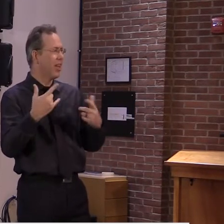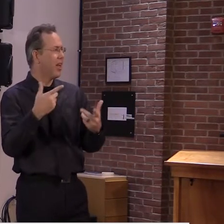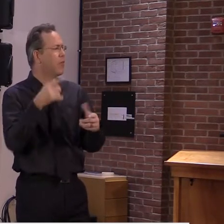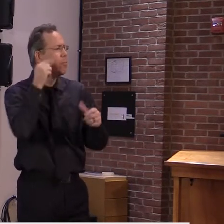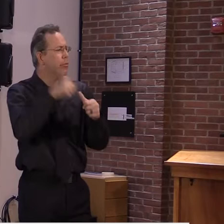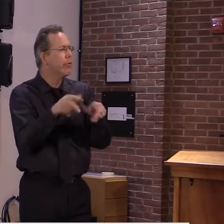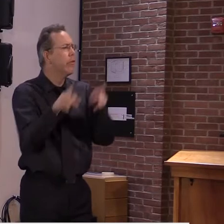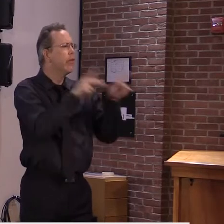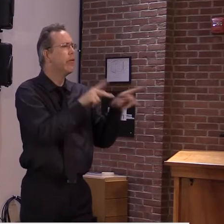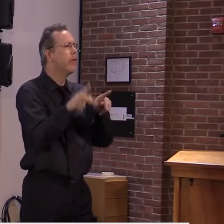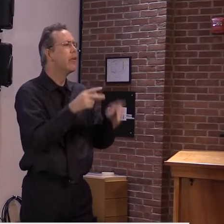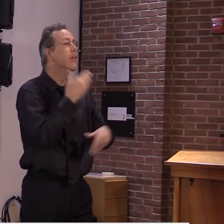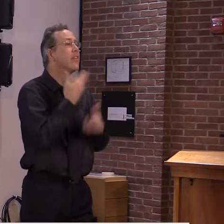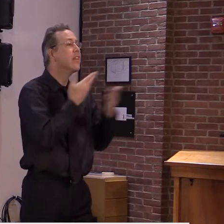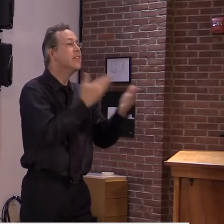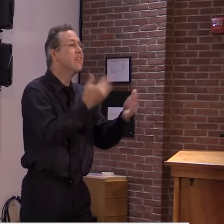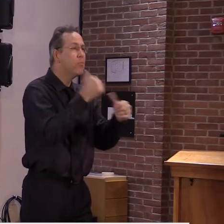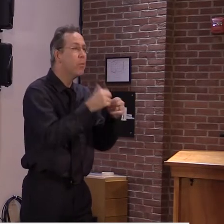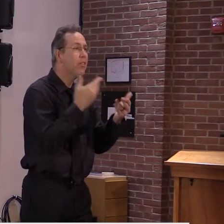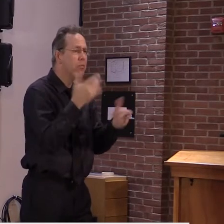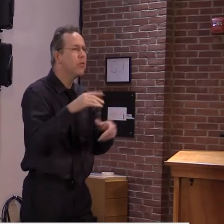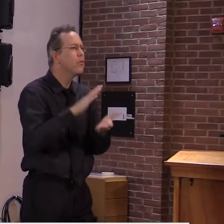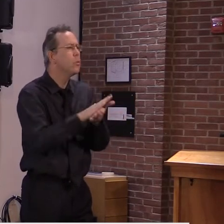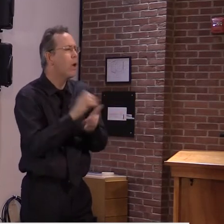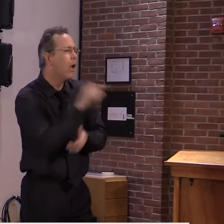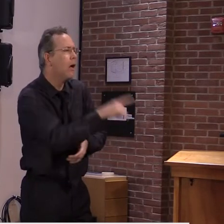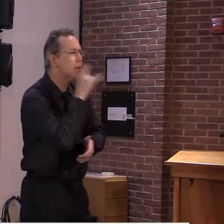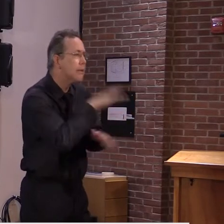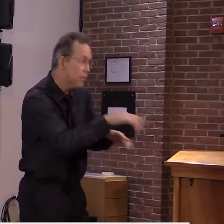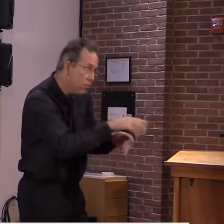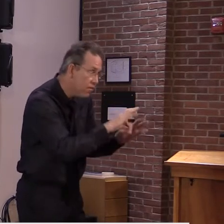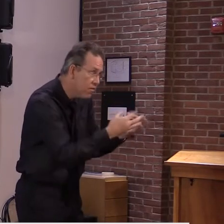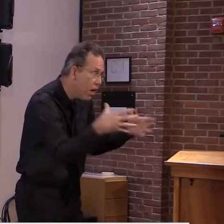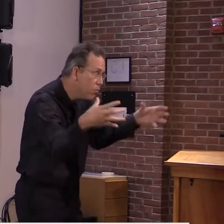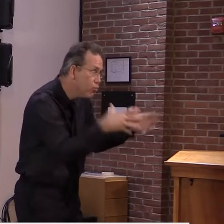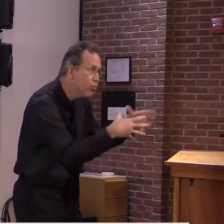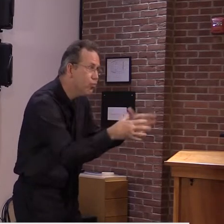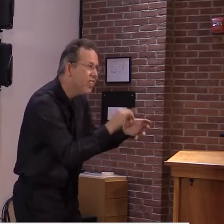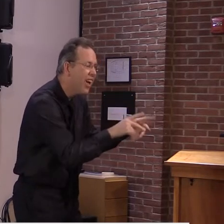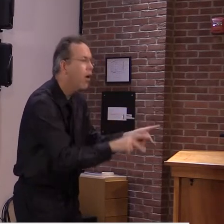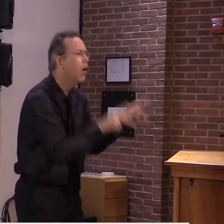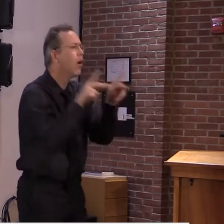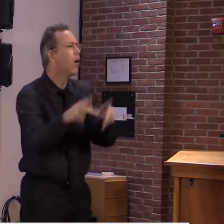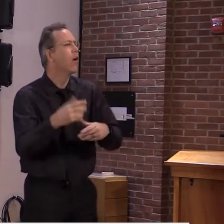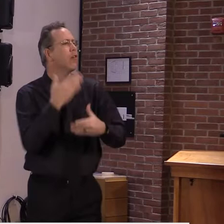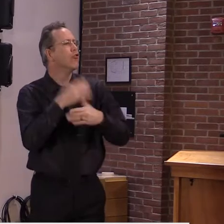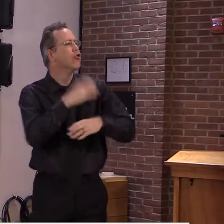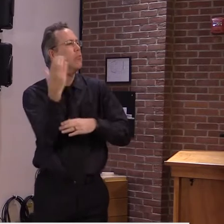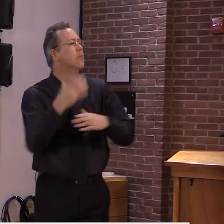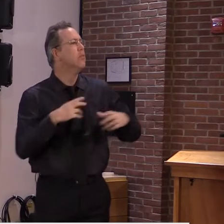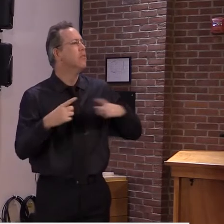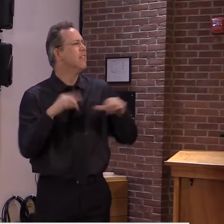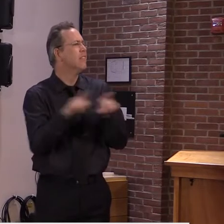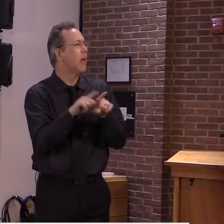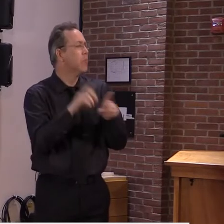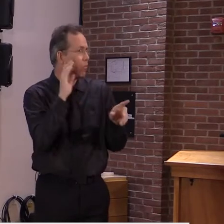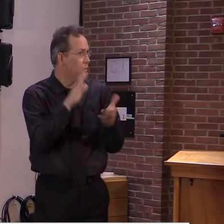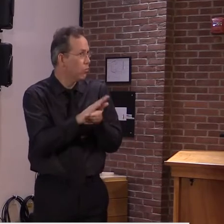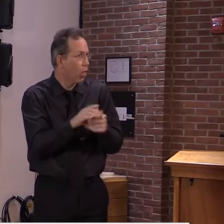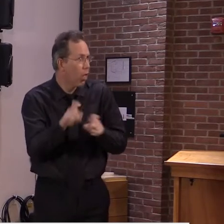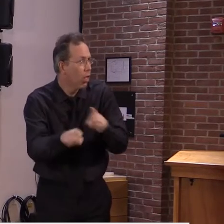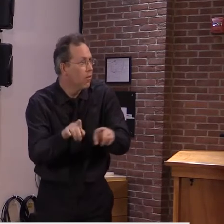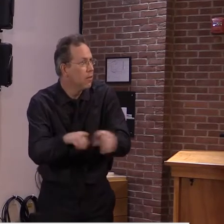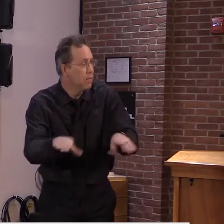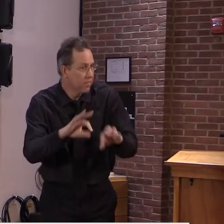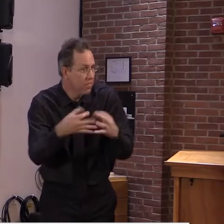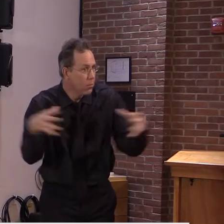Yes, I am. Good morning, Governor. Our thinking on that was, we looked, certainly at the condition of the virus in